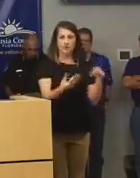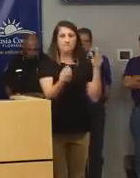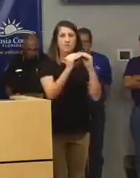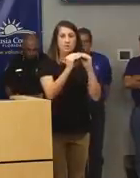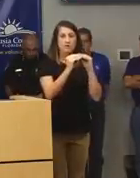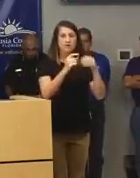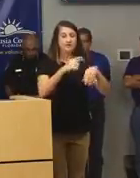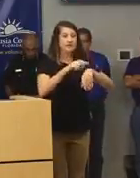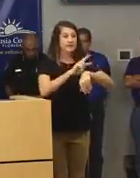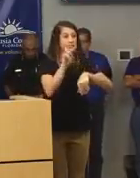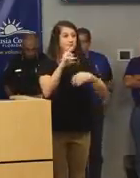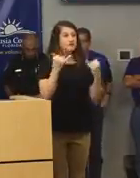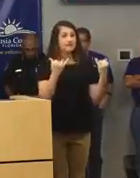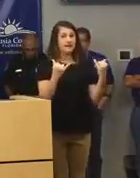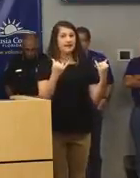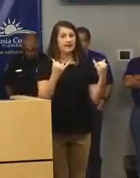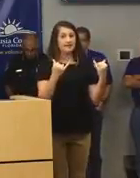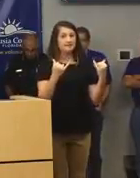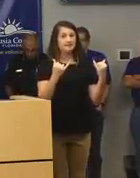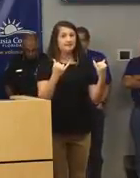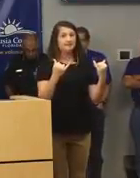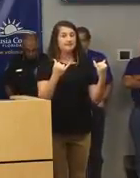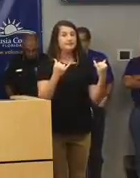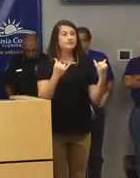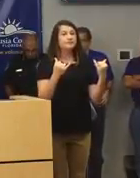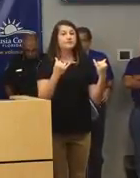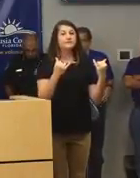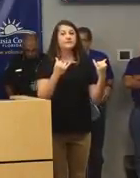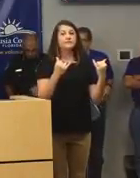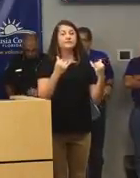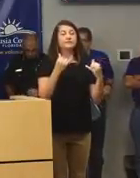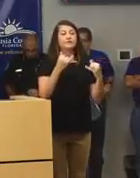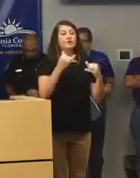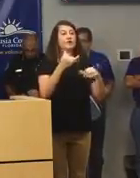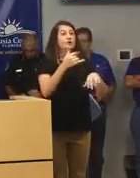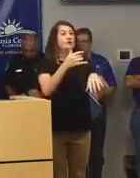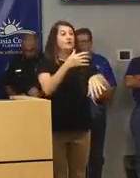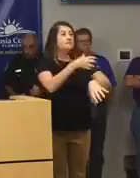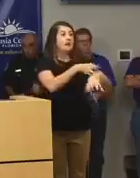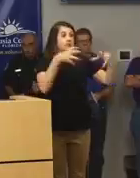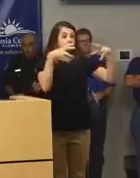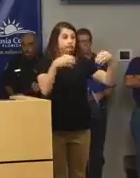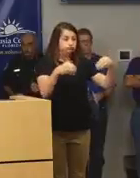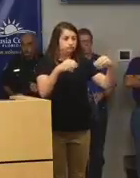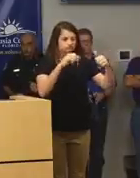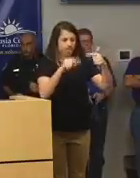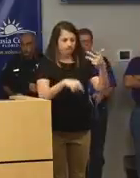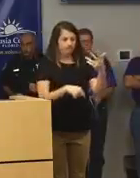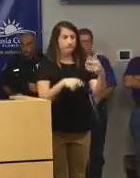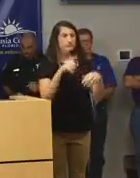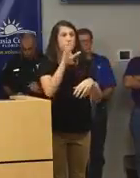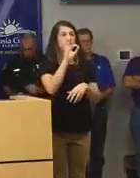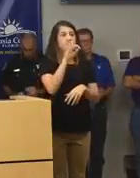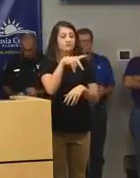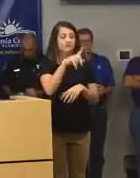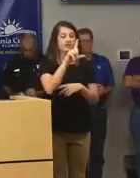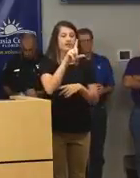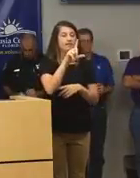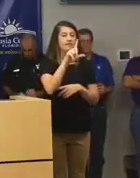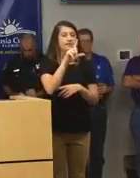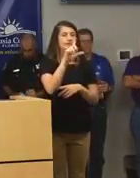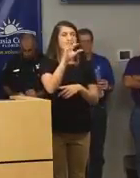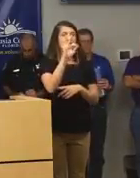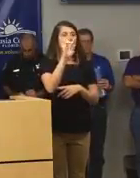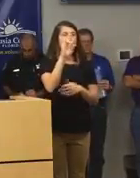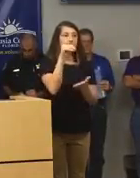of 2 p.m. today, the power outages are as follows. FPNL,